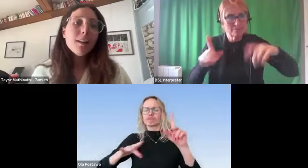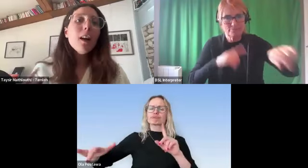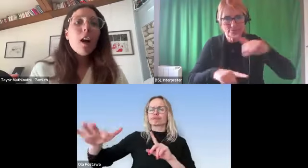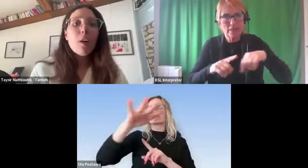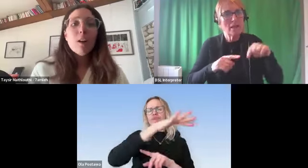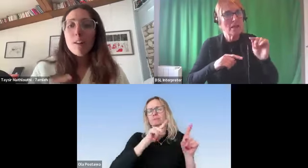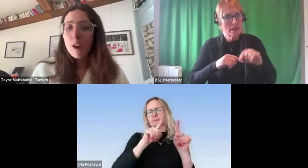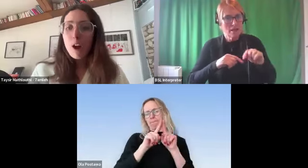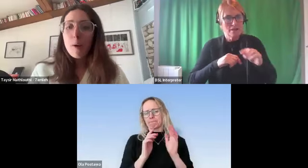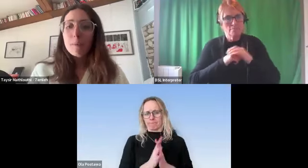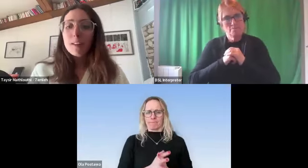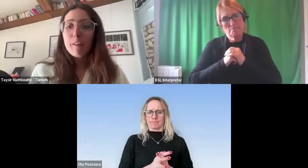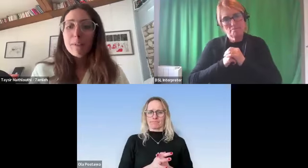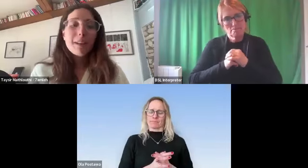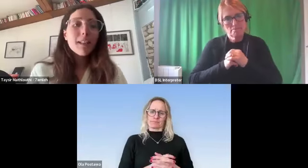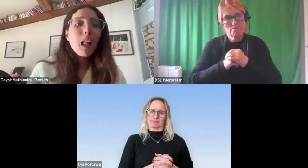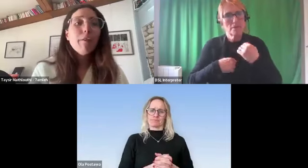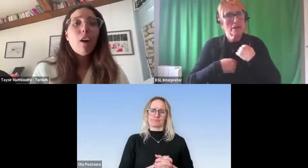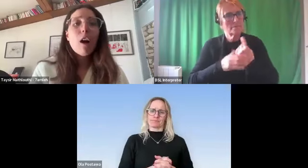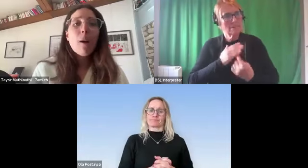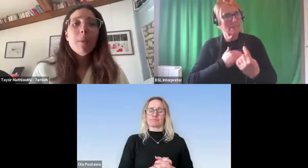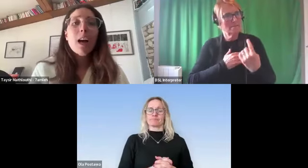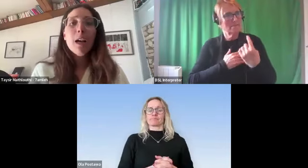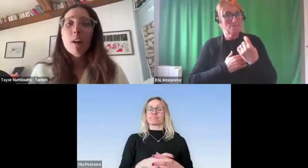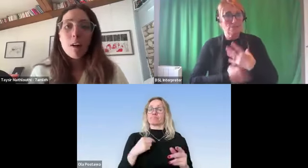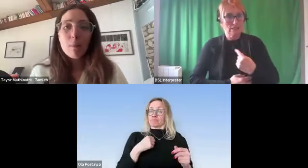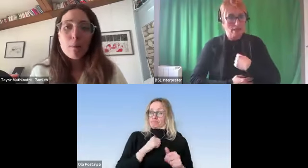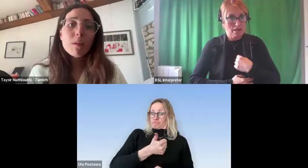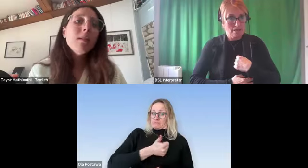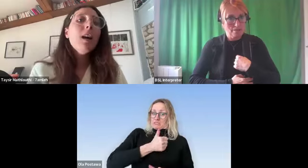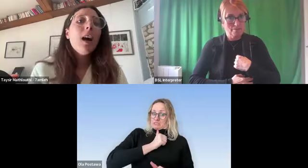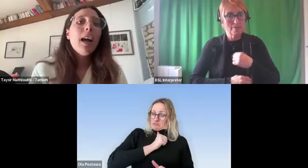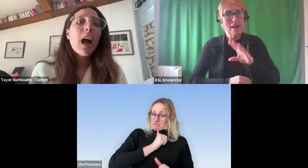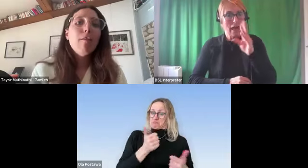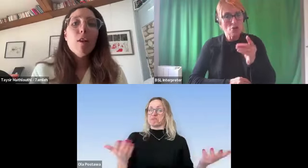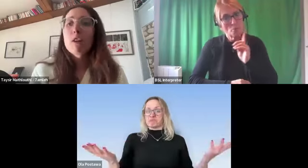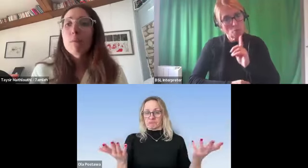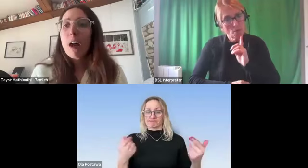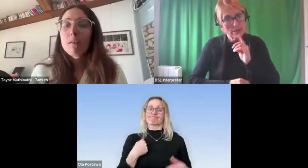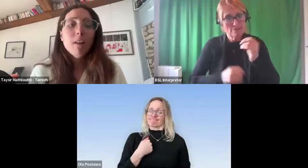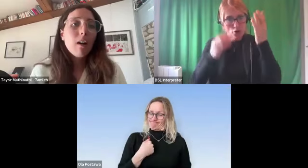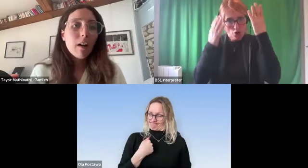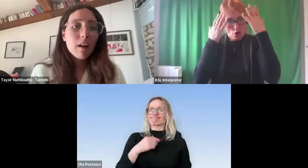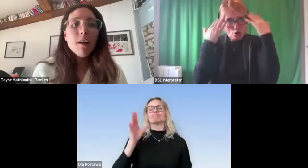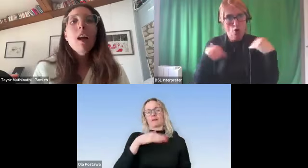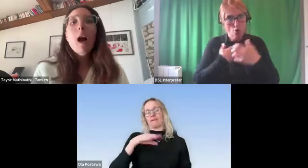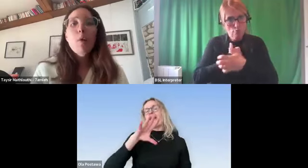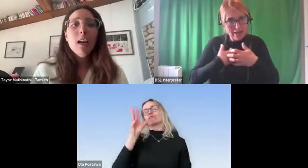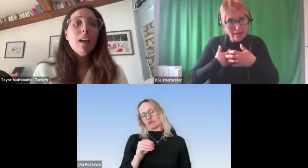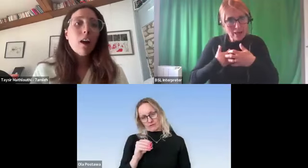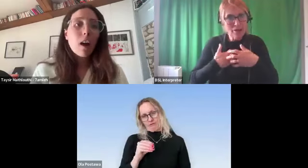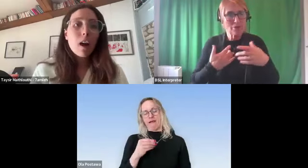I'm Taysir. I will self-present myself. I'm an Arab woman. I have long brown